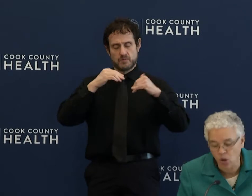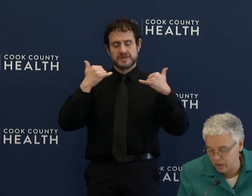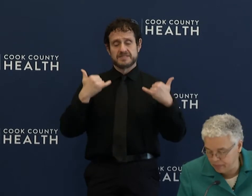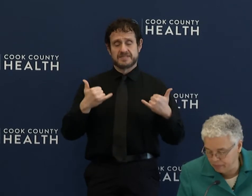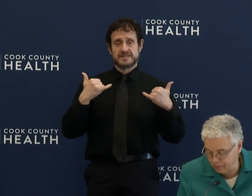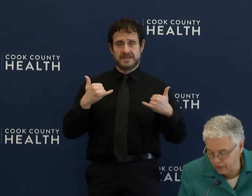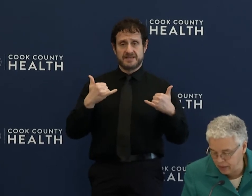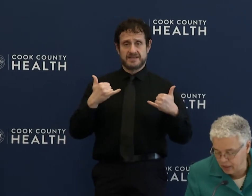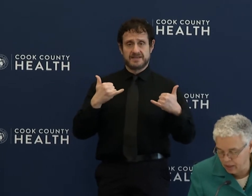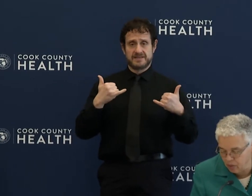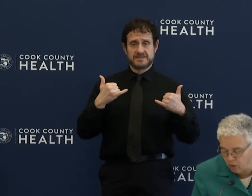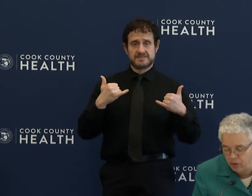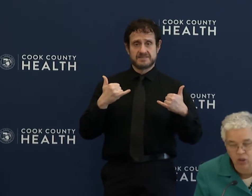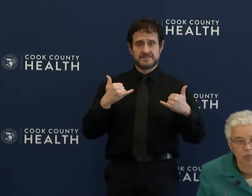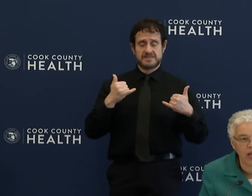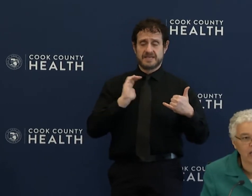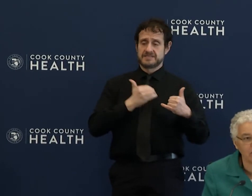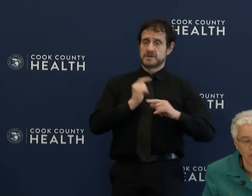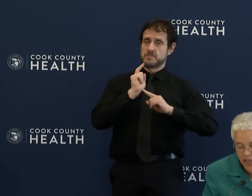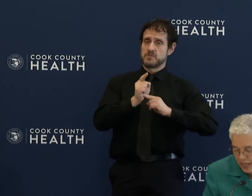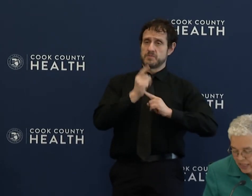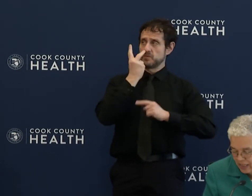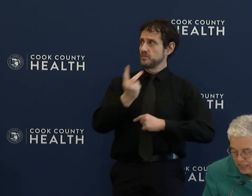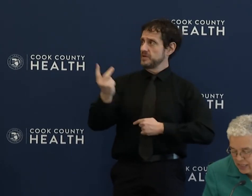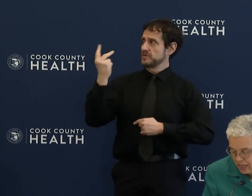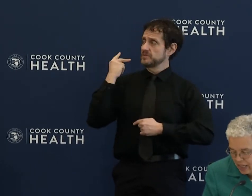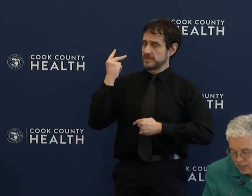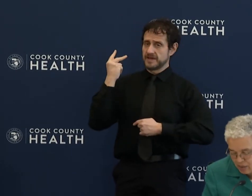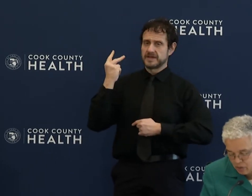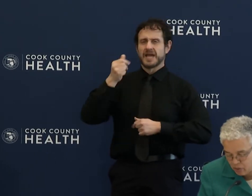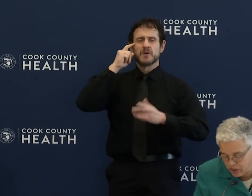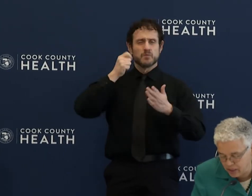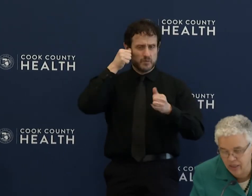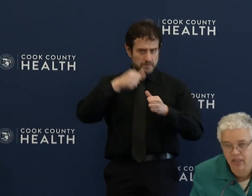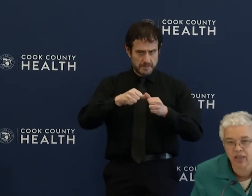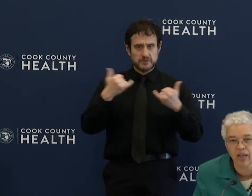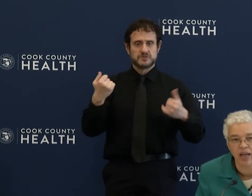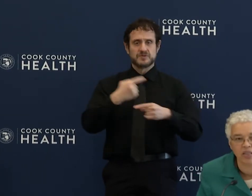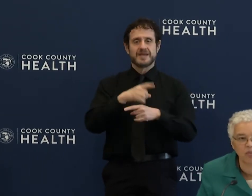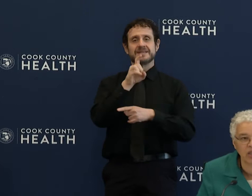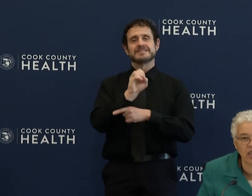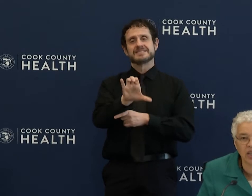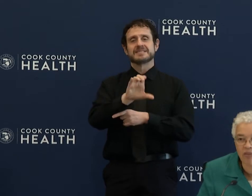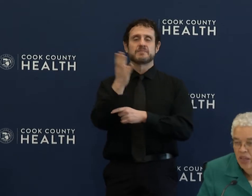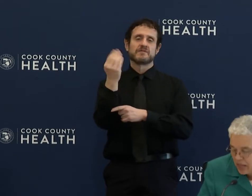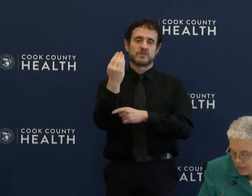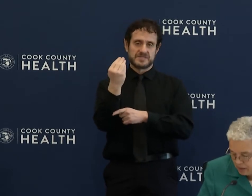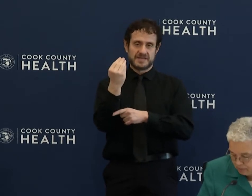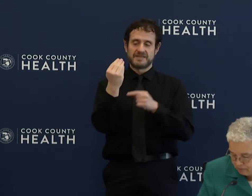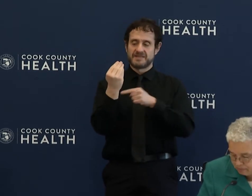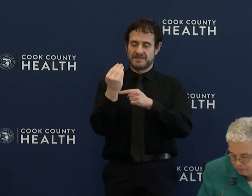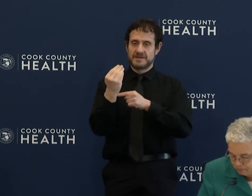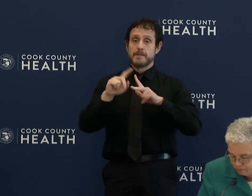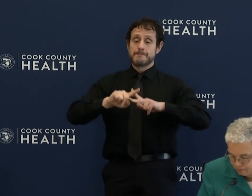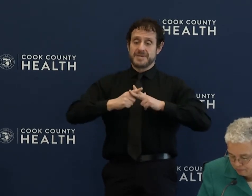marks the moment where we look back and flag this day, December 14th, as the beginning of the